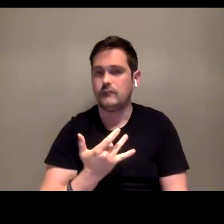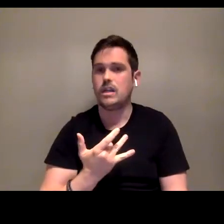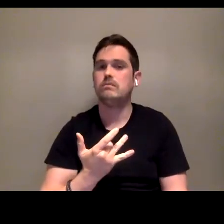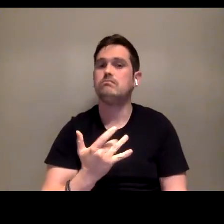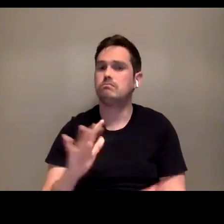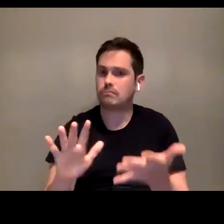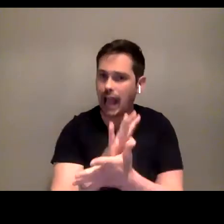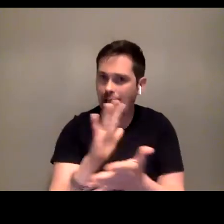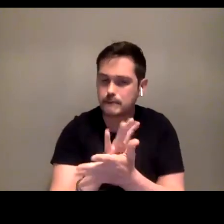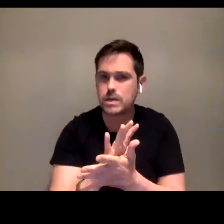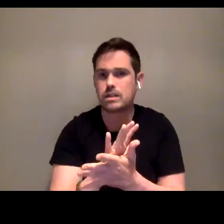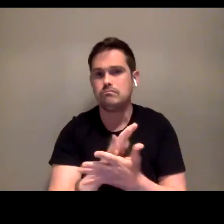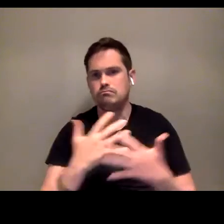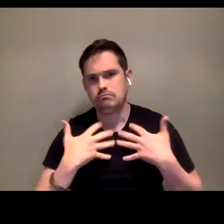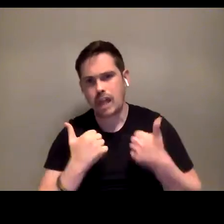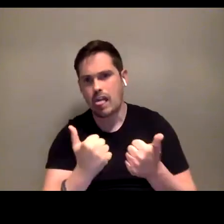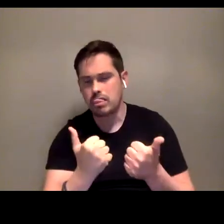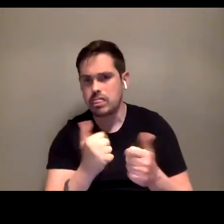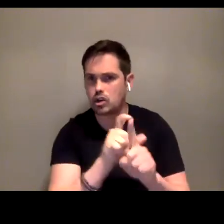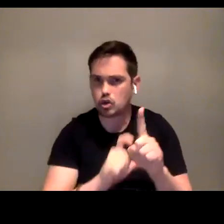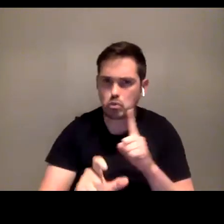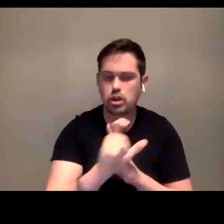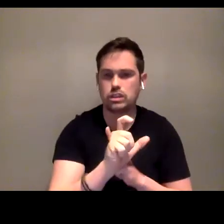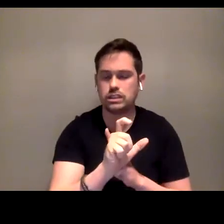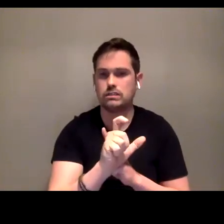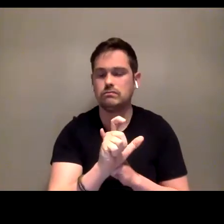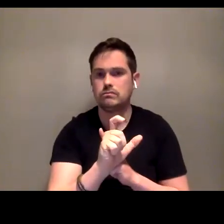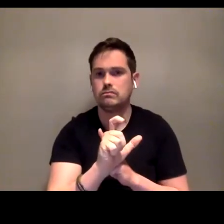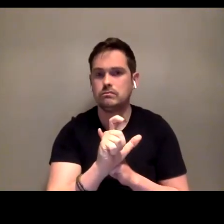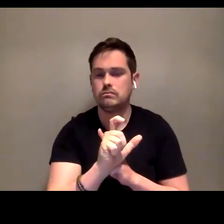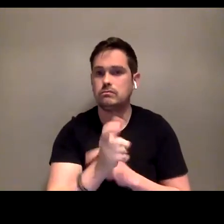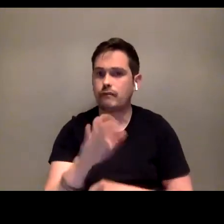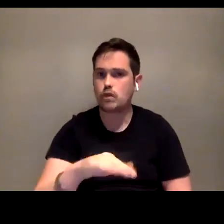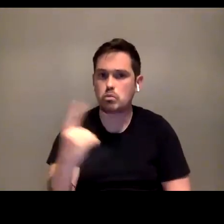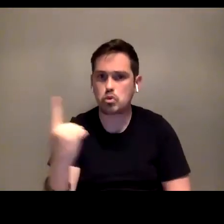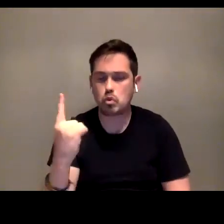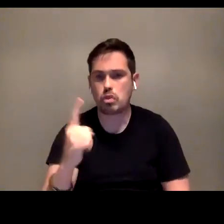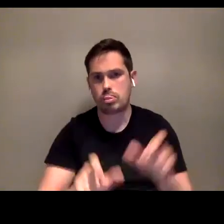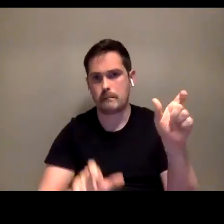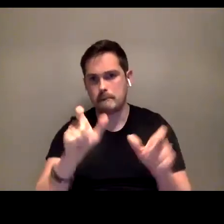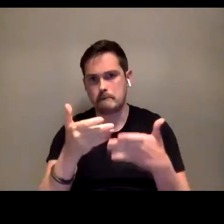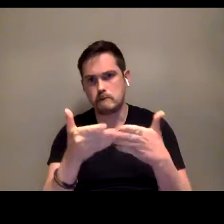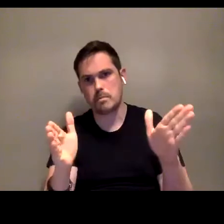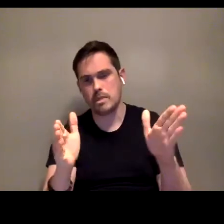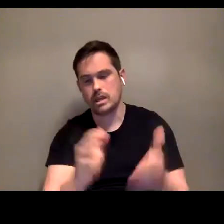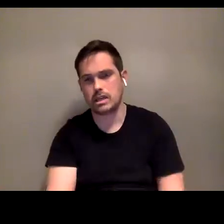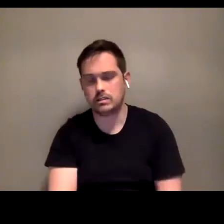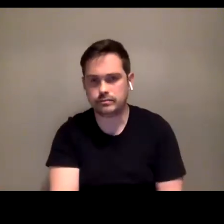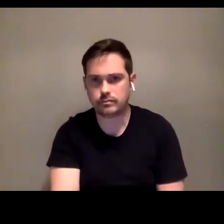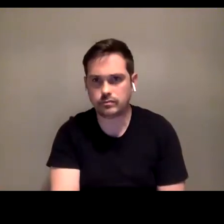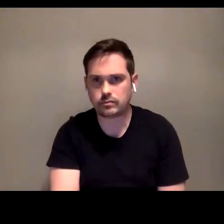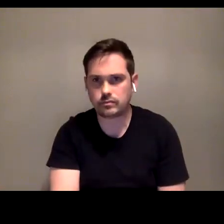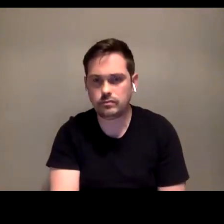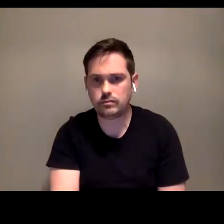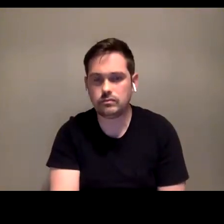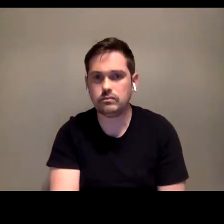community, done by the public. And we recognize, you know, so much has kind of